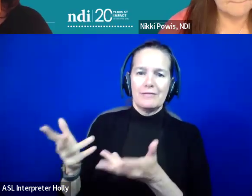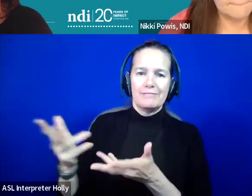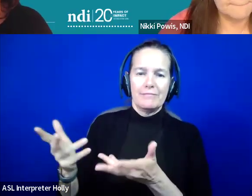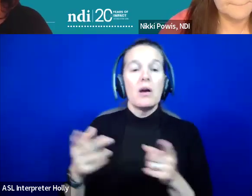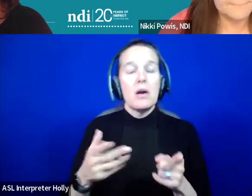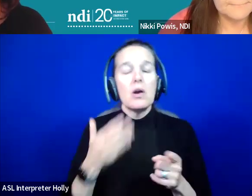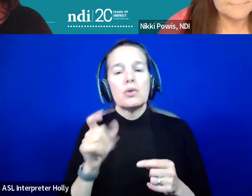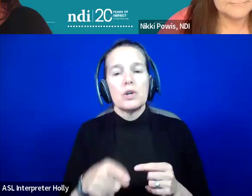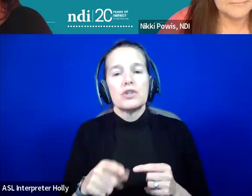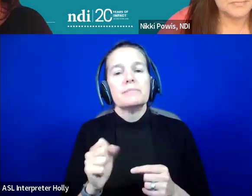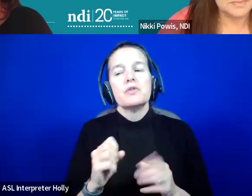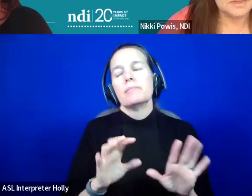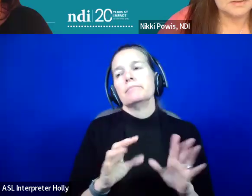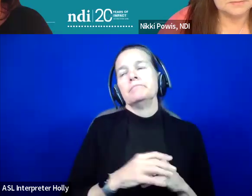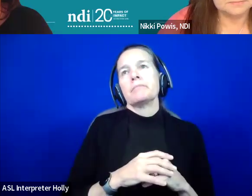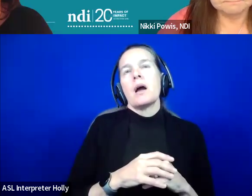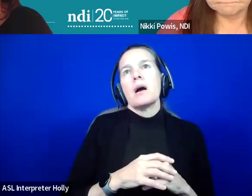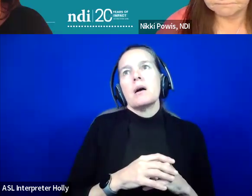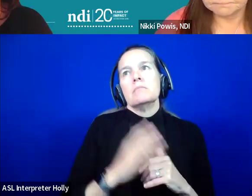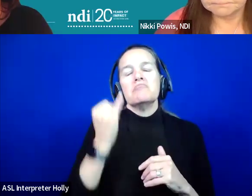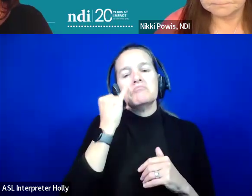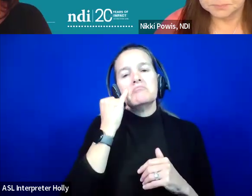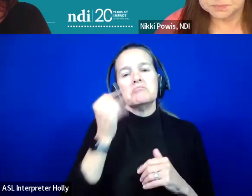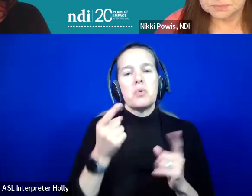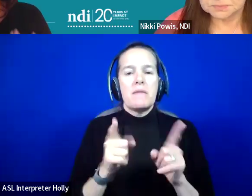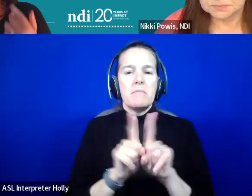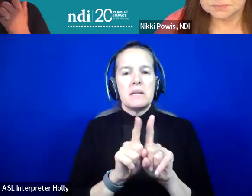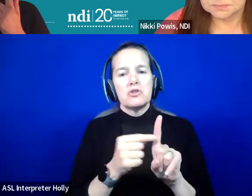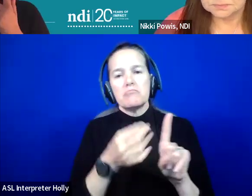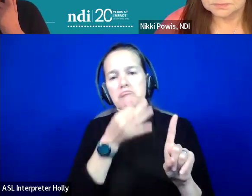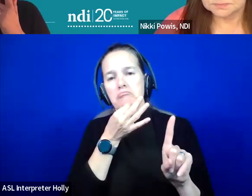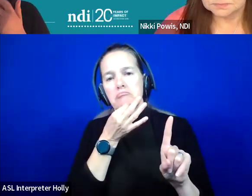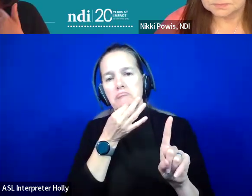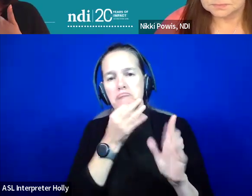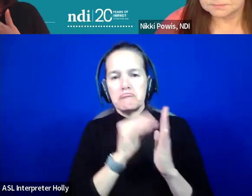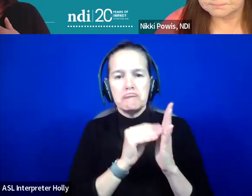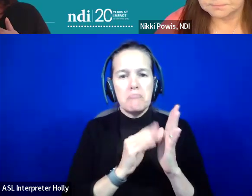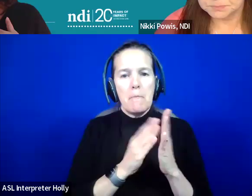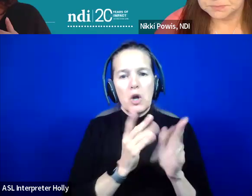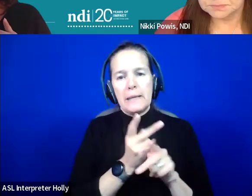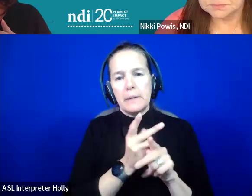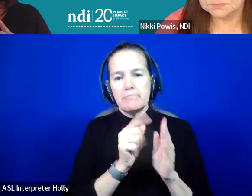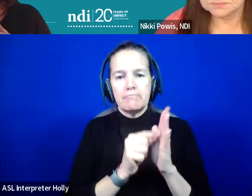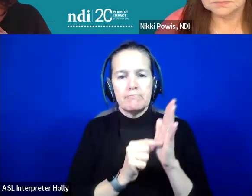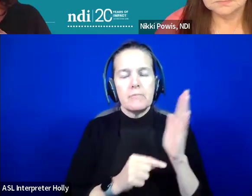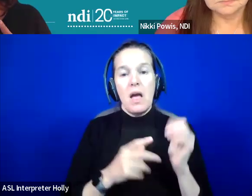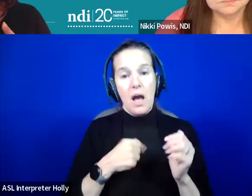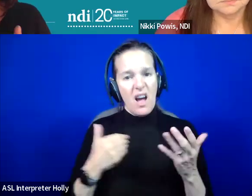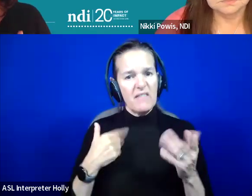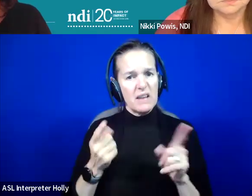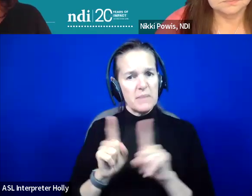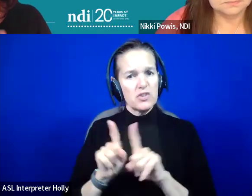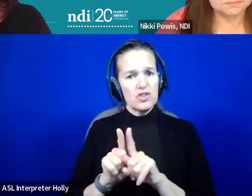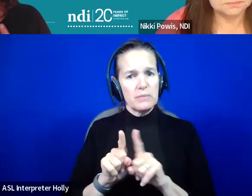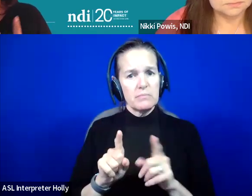what they will do is, if let's say you find, you have a mentor that's good at bookkeeping specifically, I've had sessions, mentorship sessions, where we pull